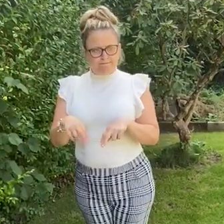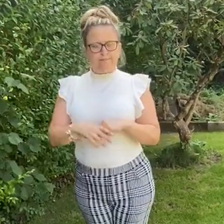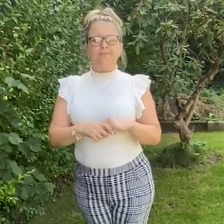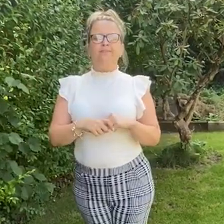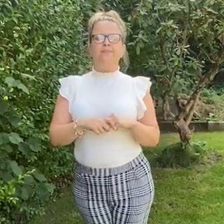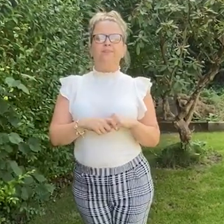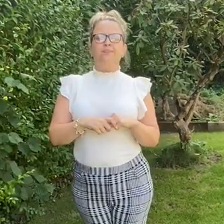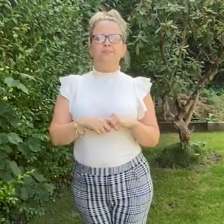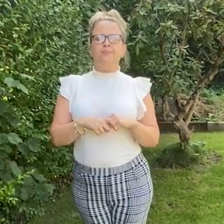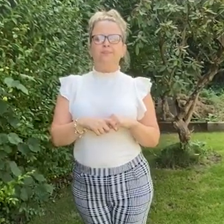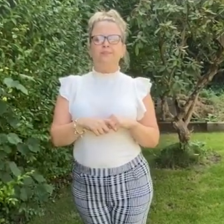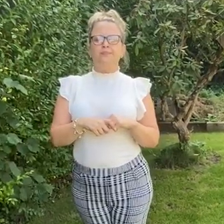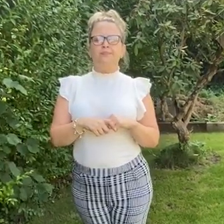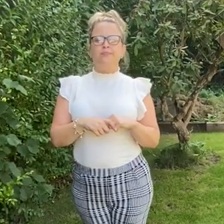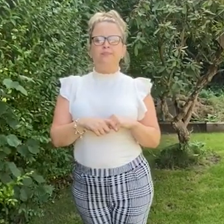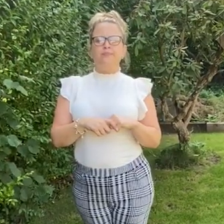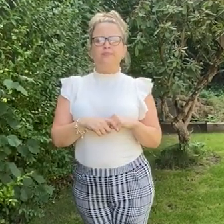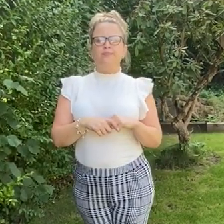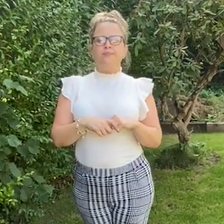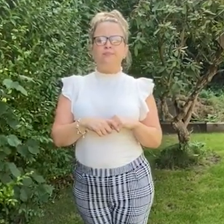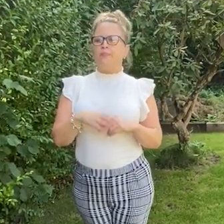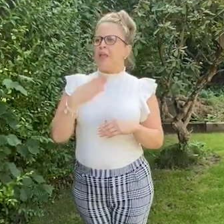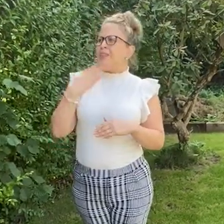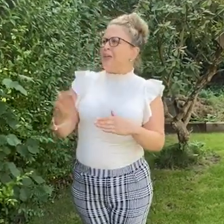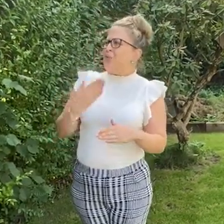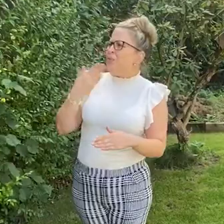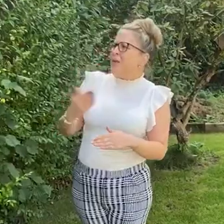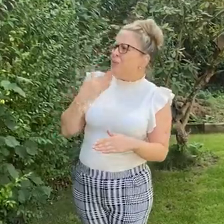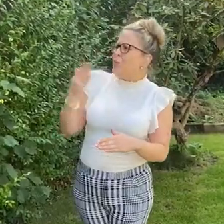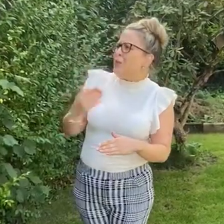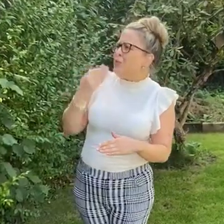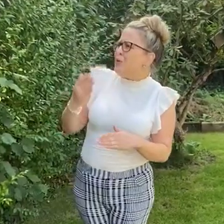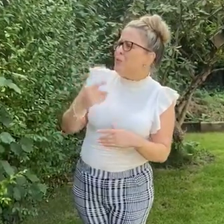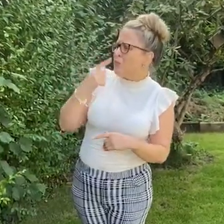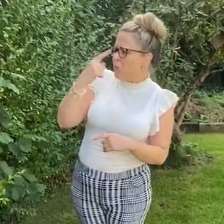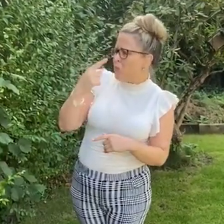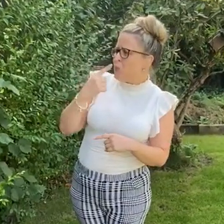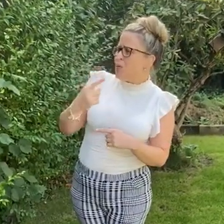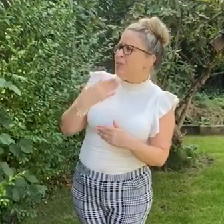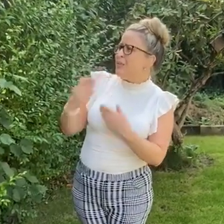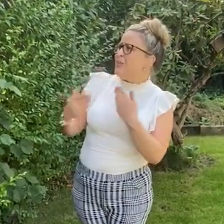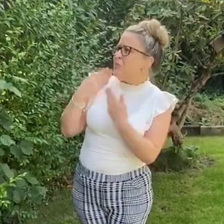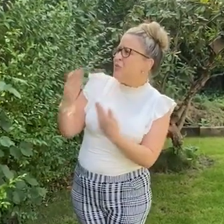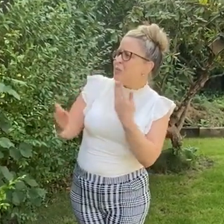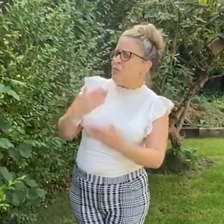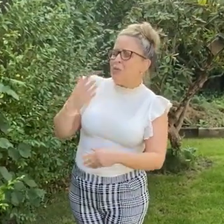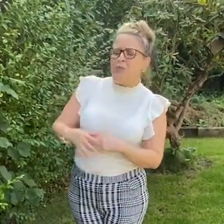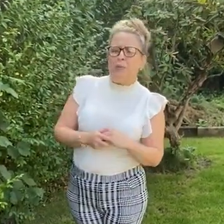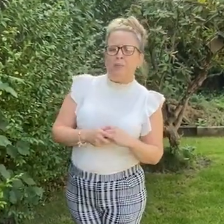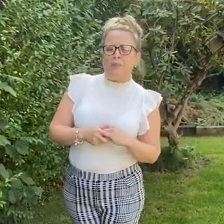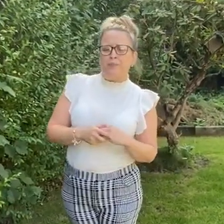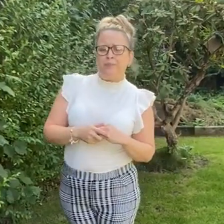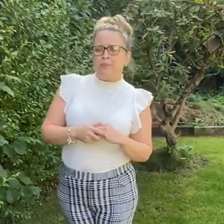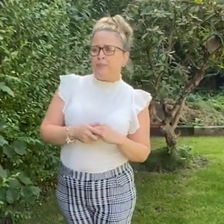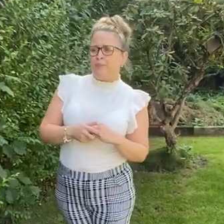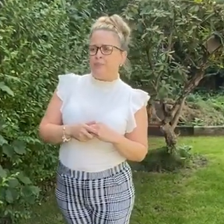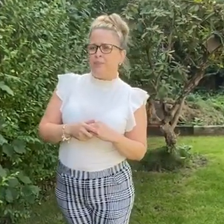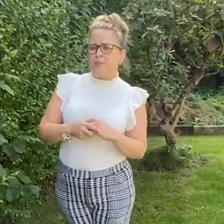And, thank you, oh, thank you, the grateful witch cried. Without you, I'd been that dragon's inside.